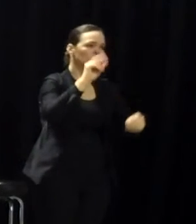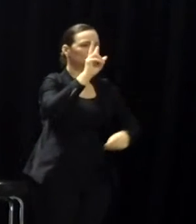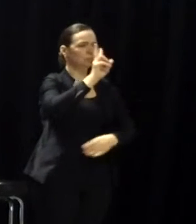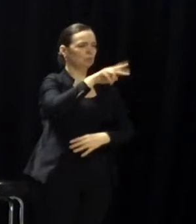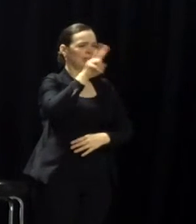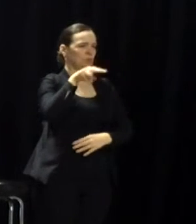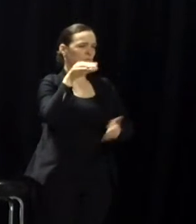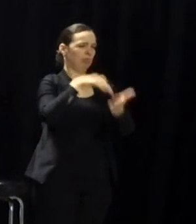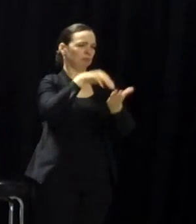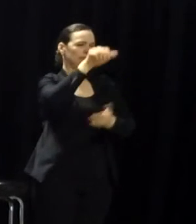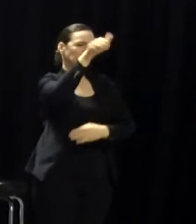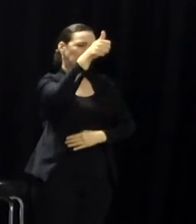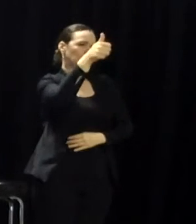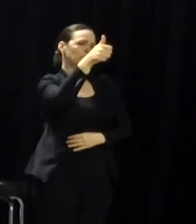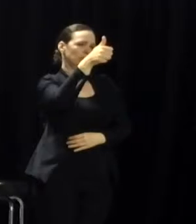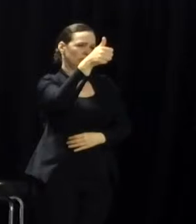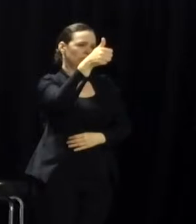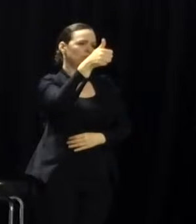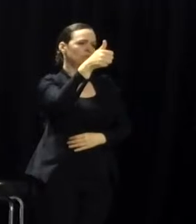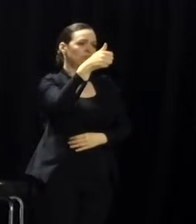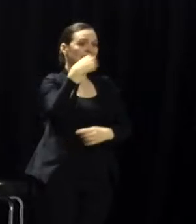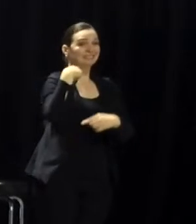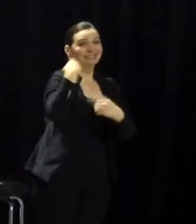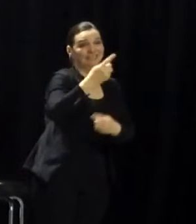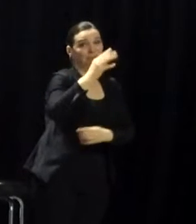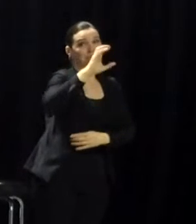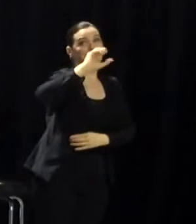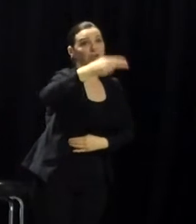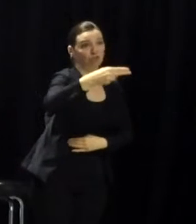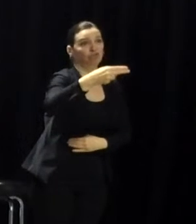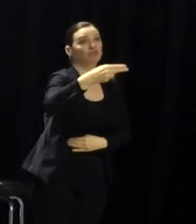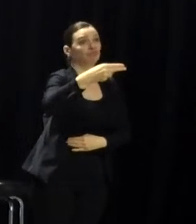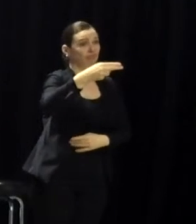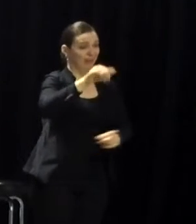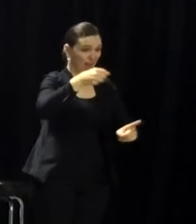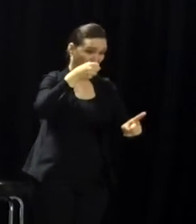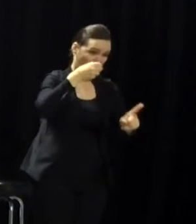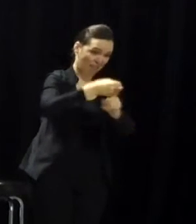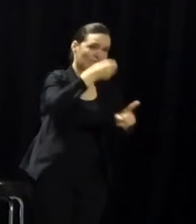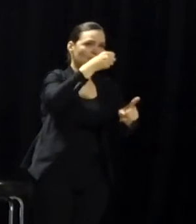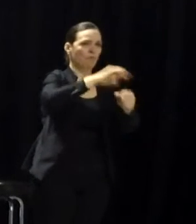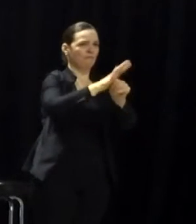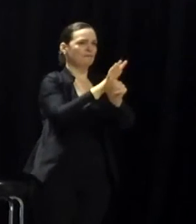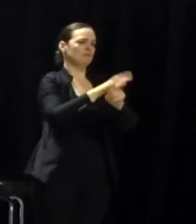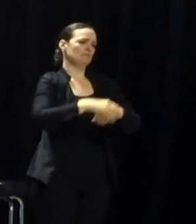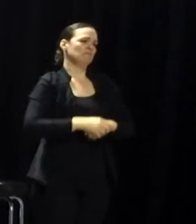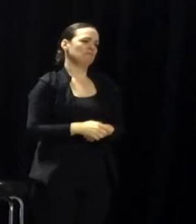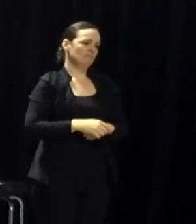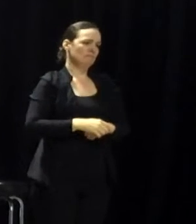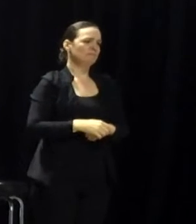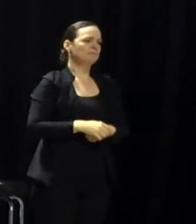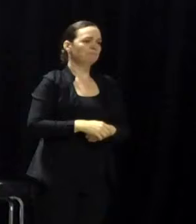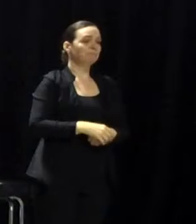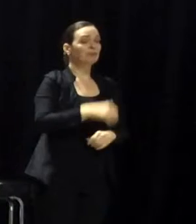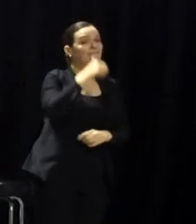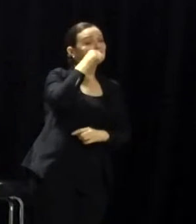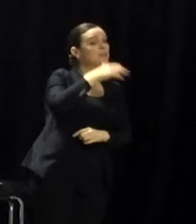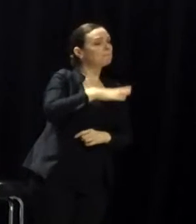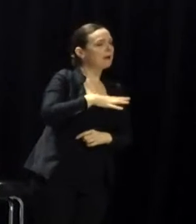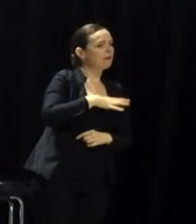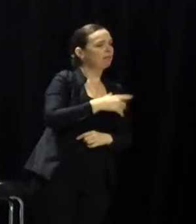16th. Looking at the other demographics, 11,760 female, 10,123